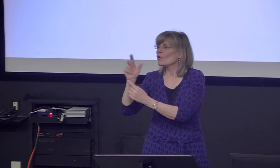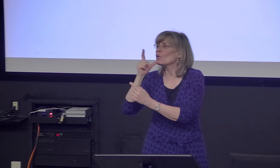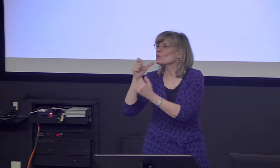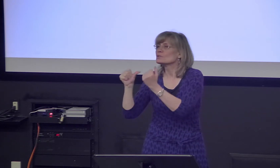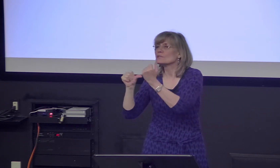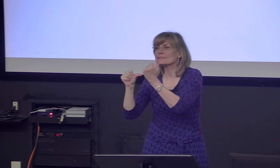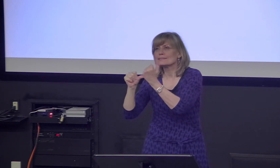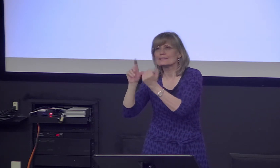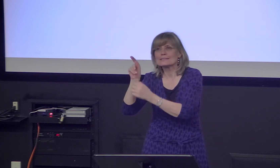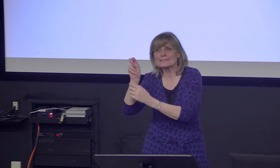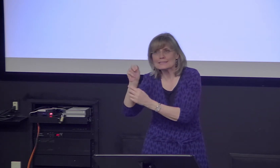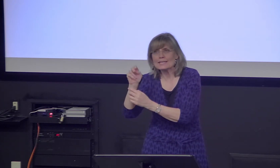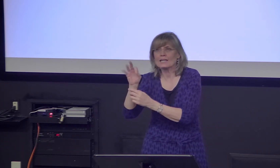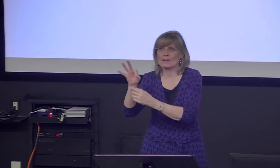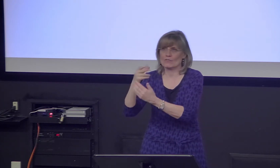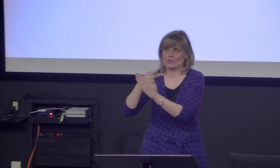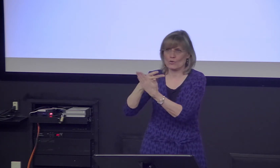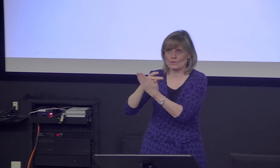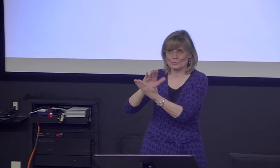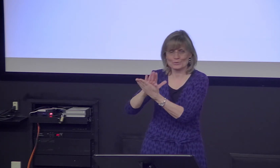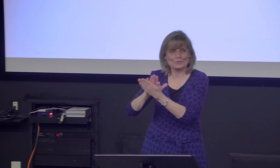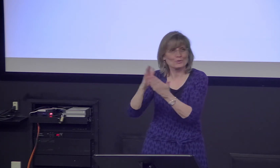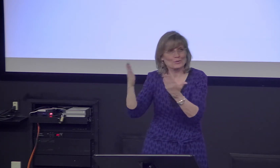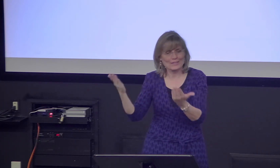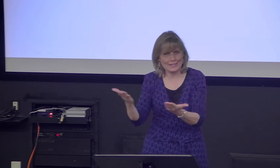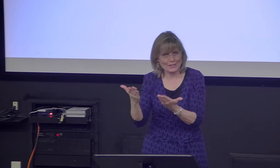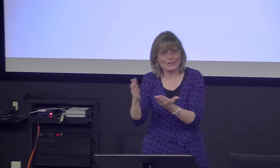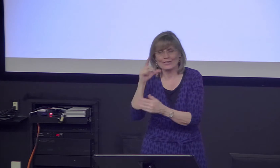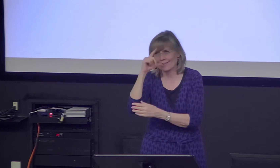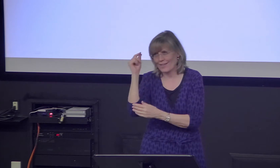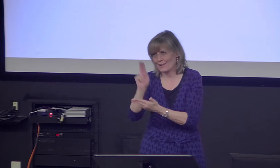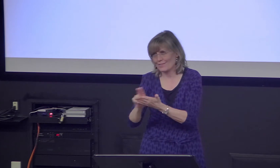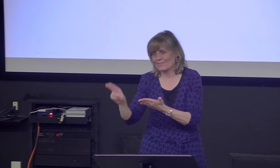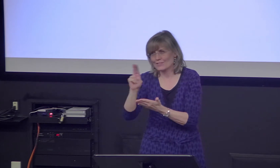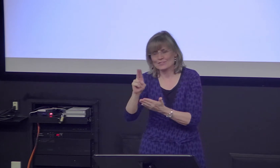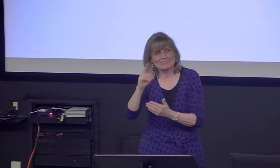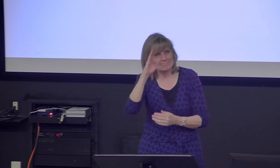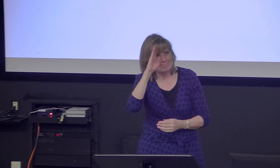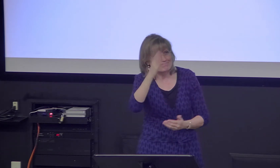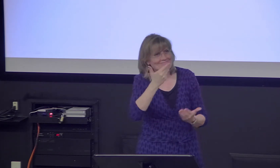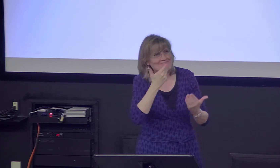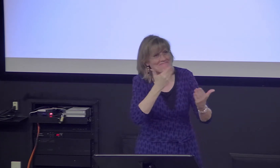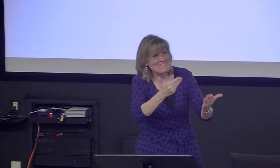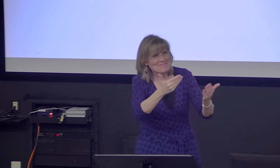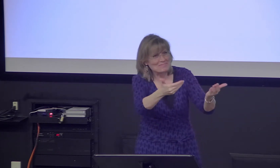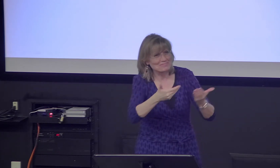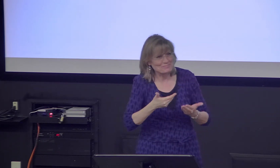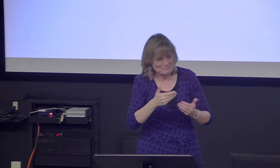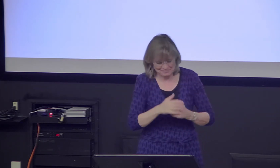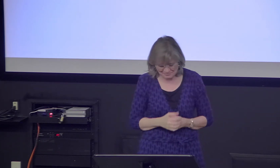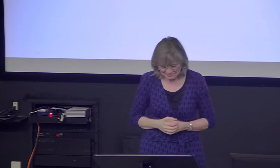Mather, who is an assistant dean of the graduate school here at Gallaudet University. Hello, and thank you for